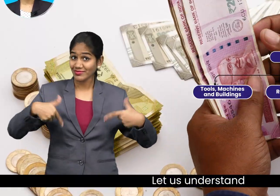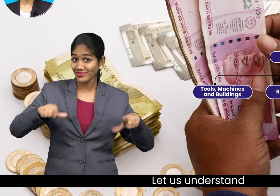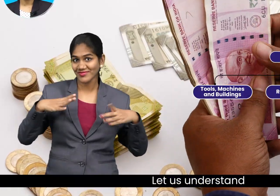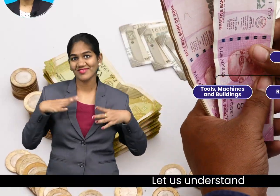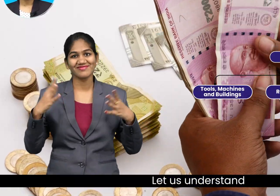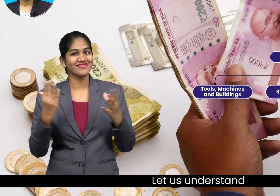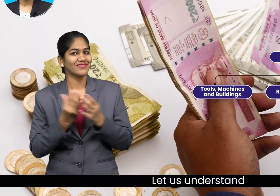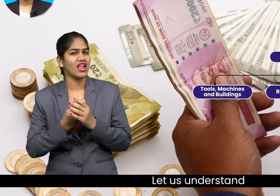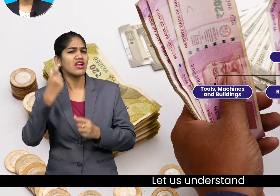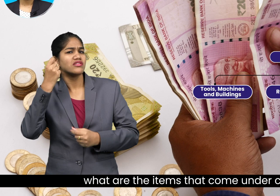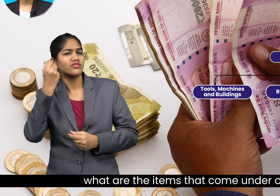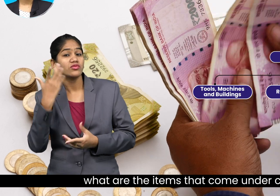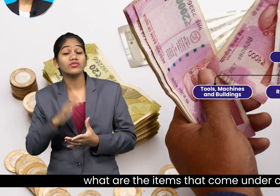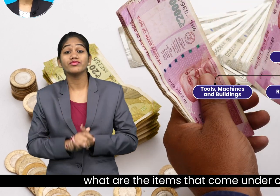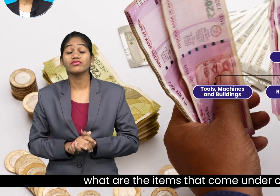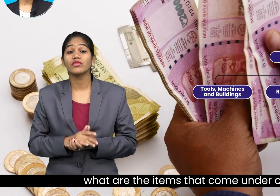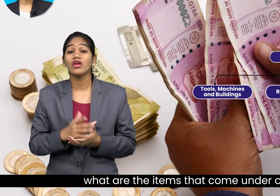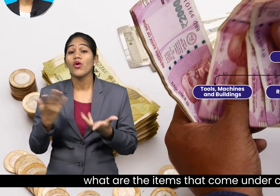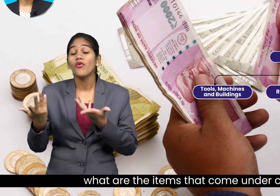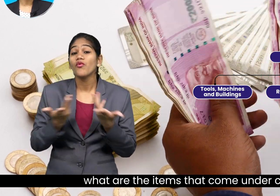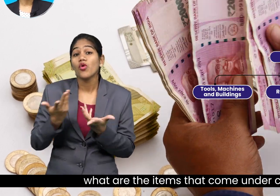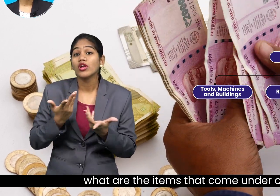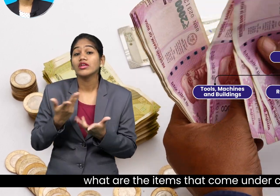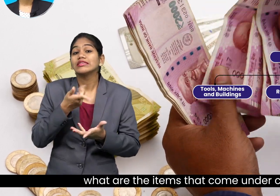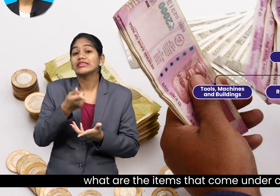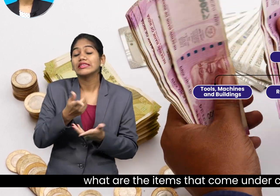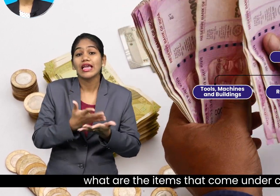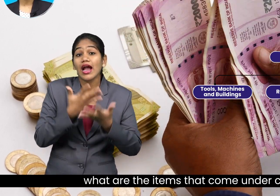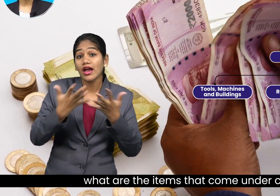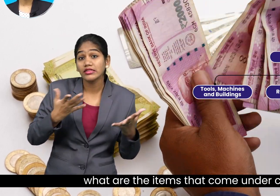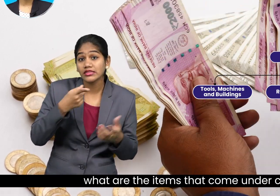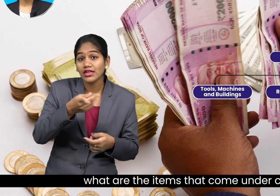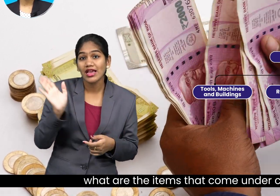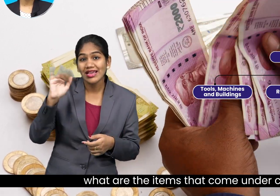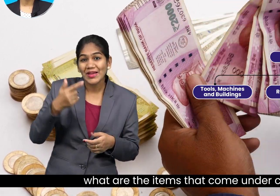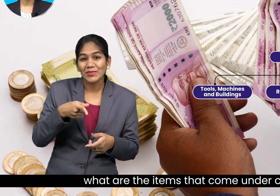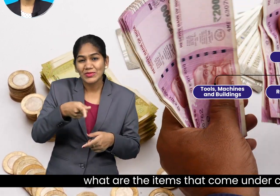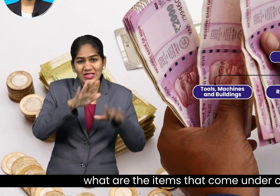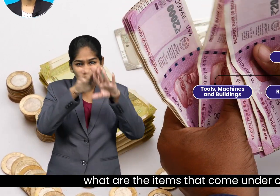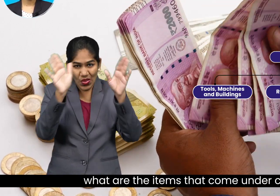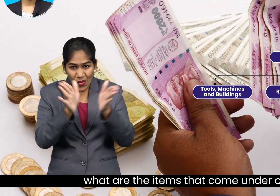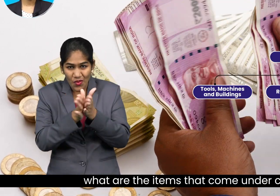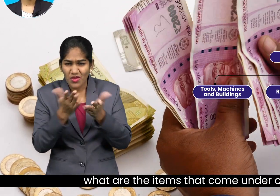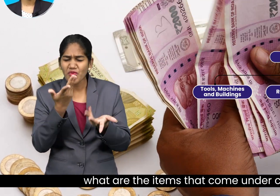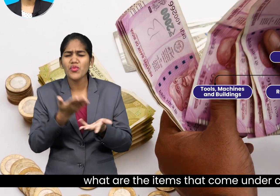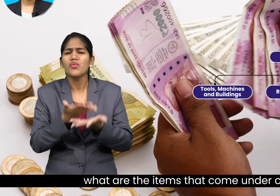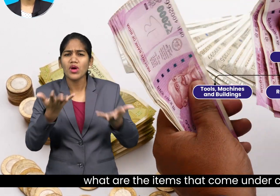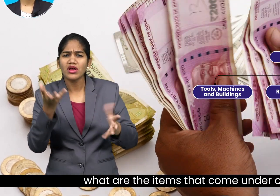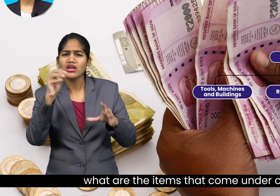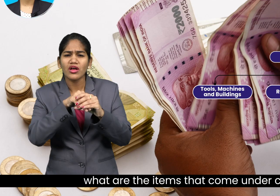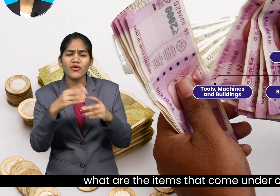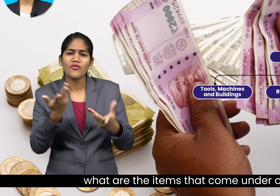Let us understand what are the items that come under capital.